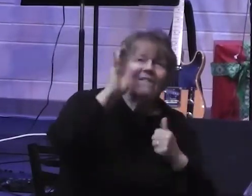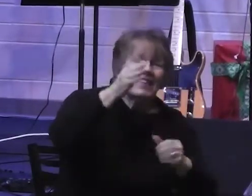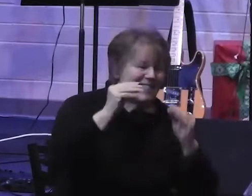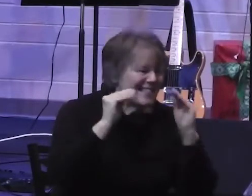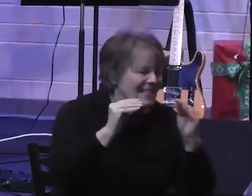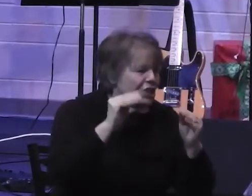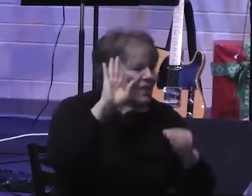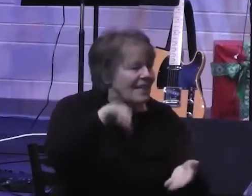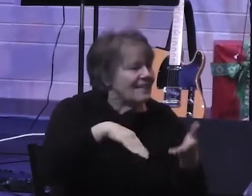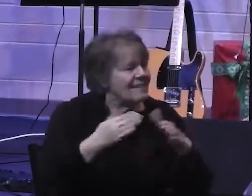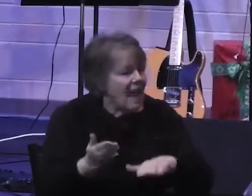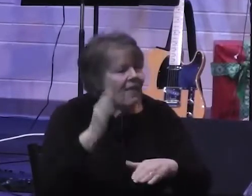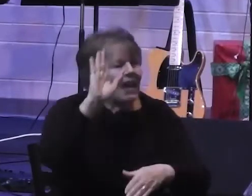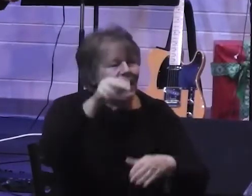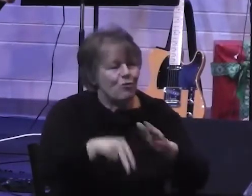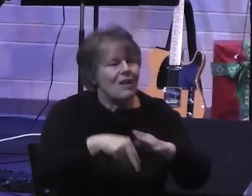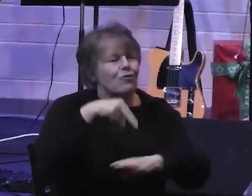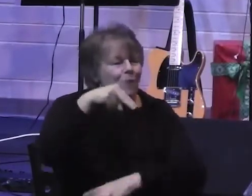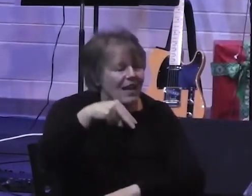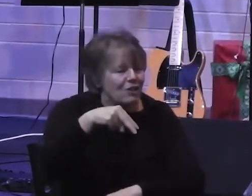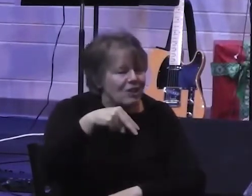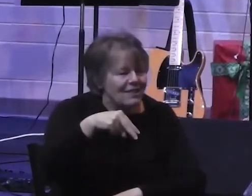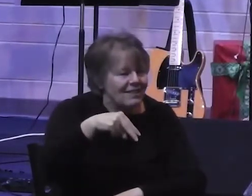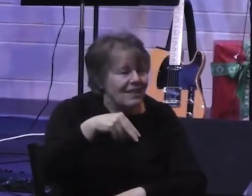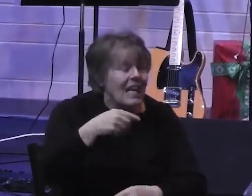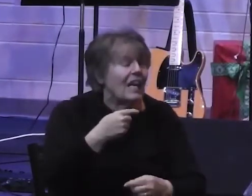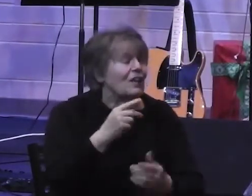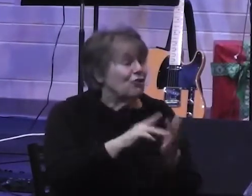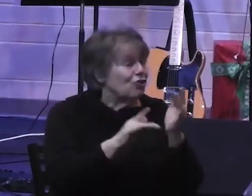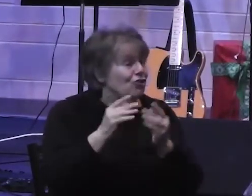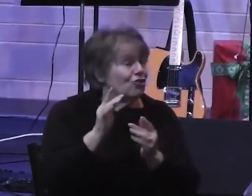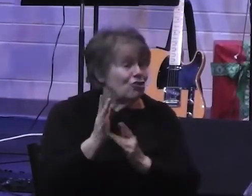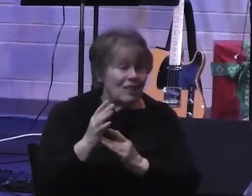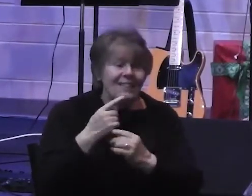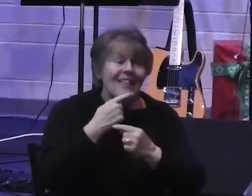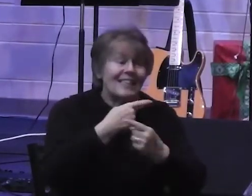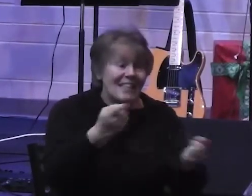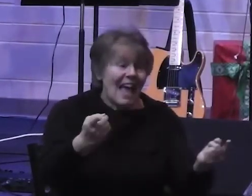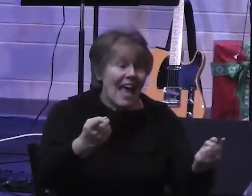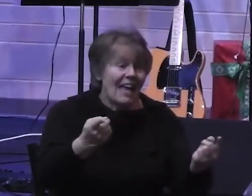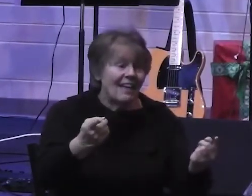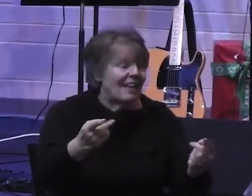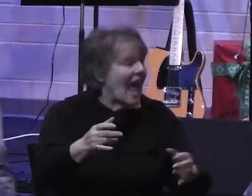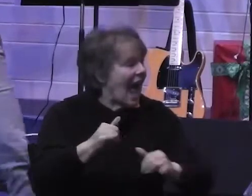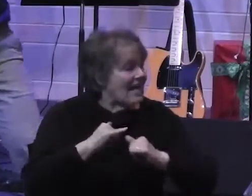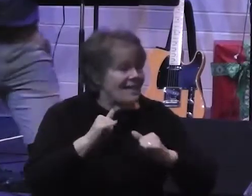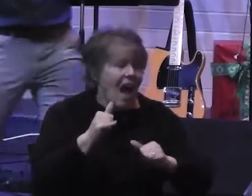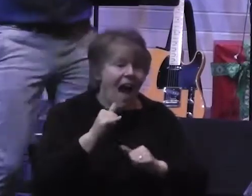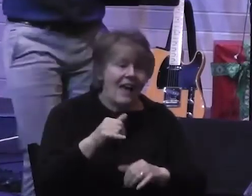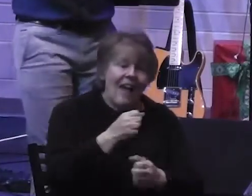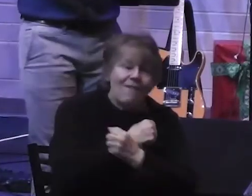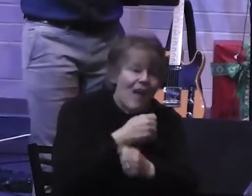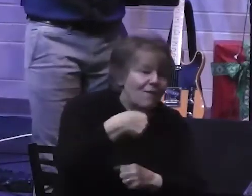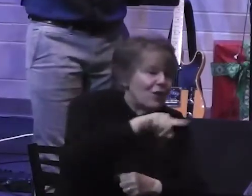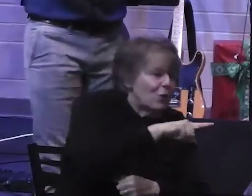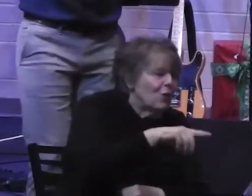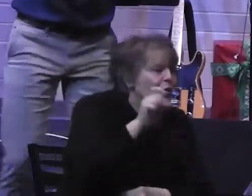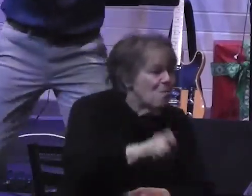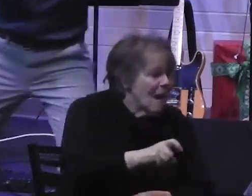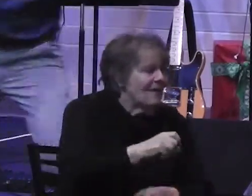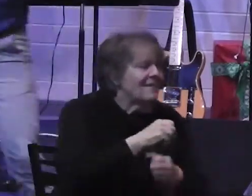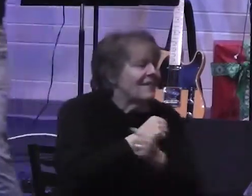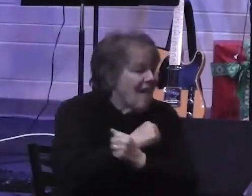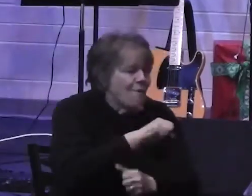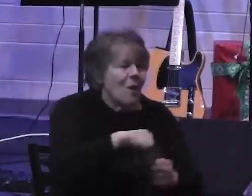the resurrection of Jesus. As I have loved you, Jesus said, so you must love one another. If you see Jesus